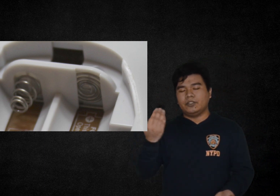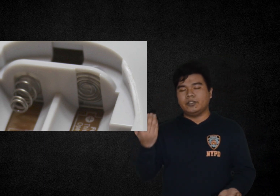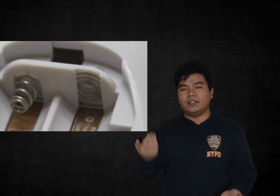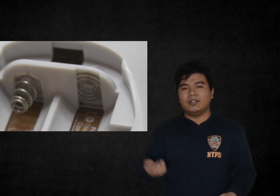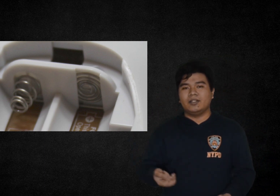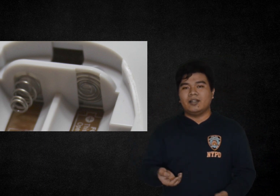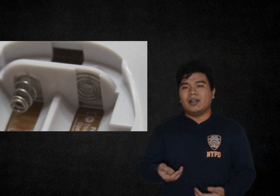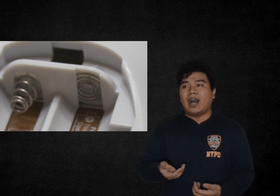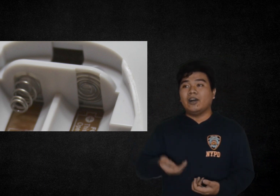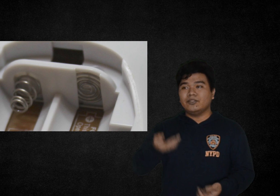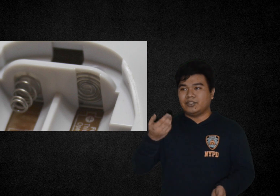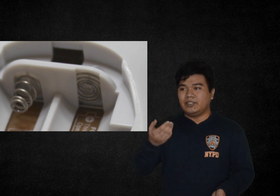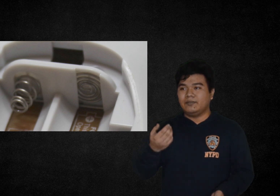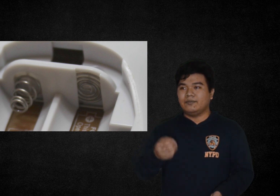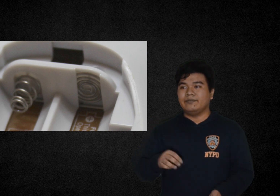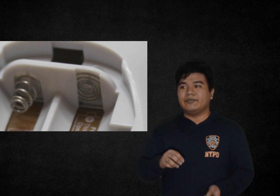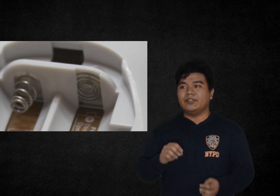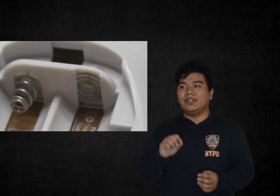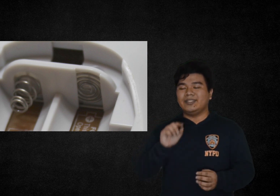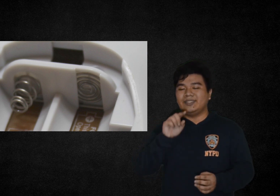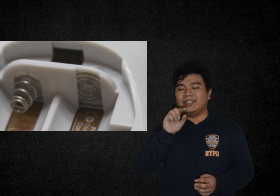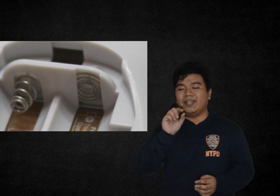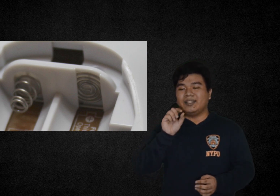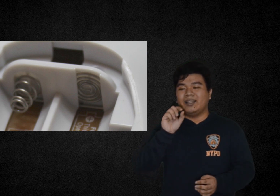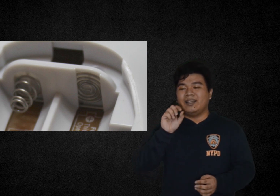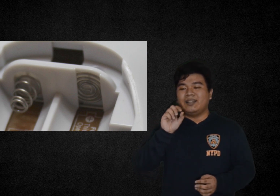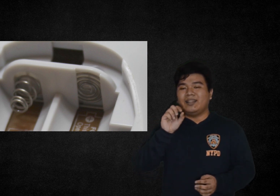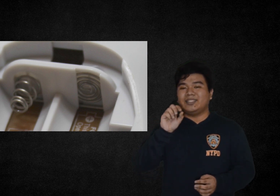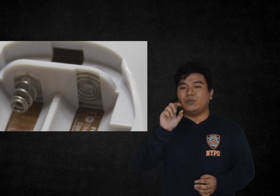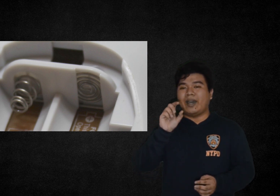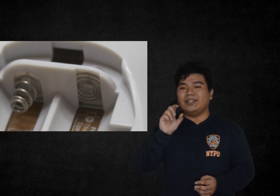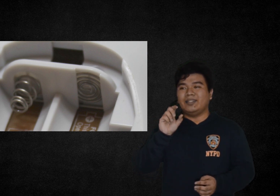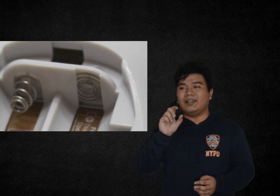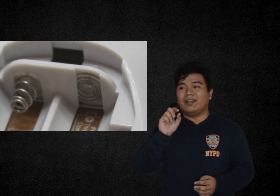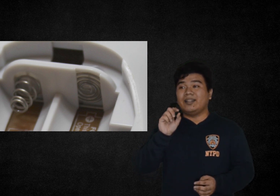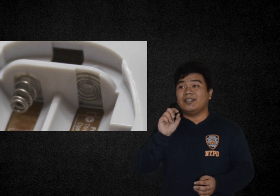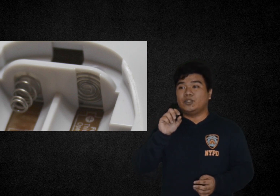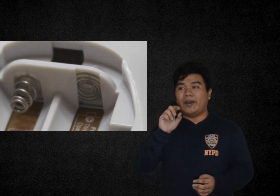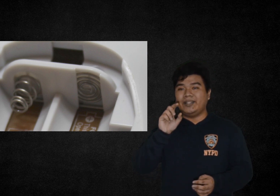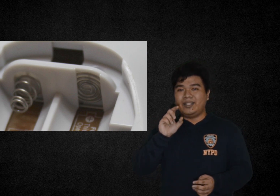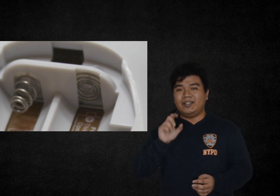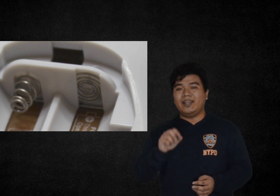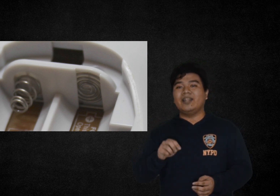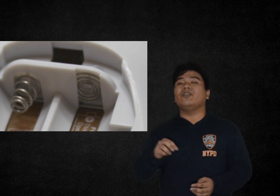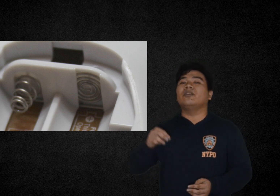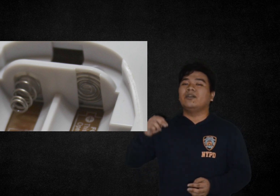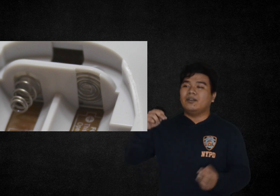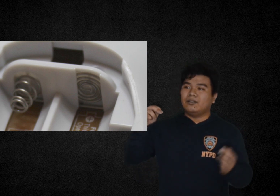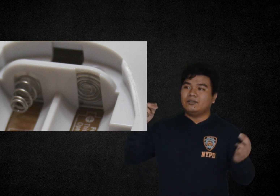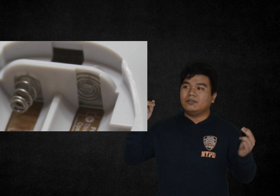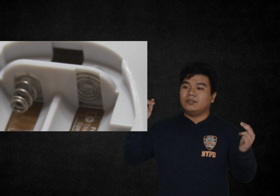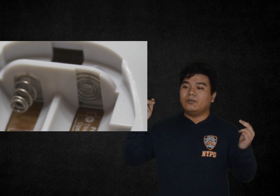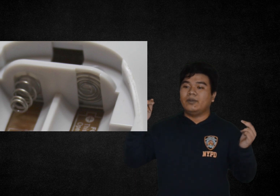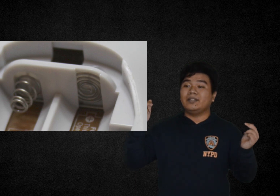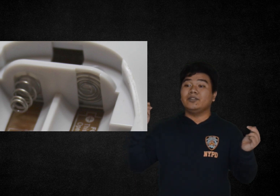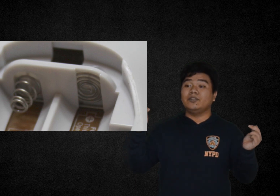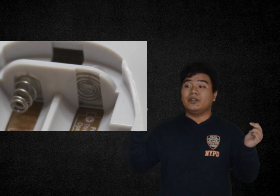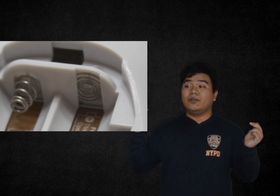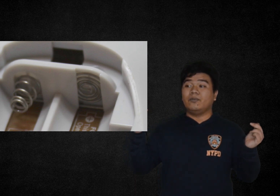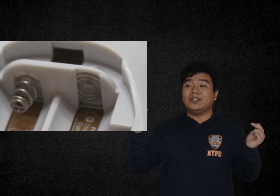exterior outer, you can see that it's widening, and when you